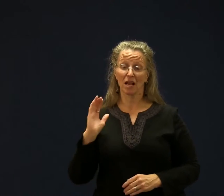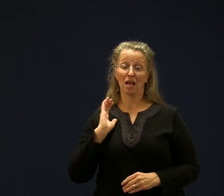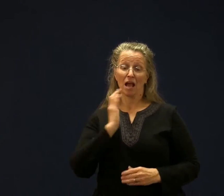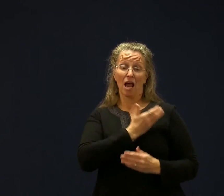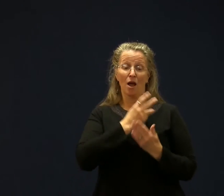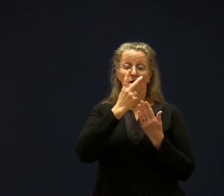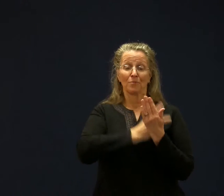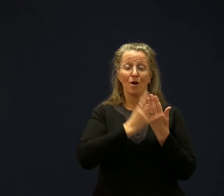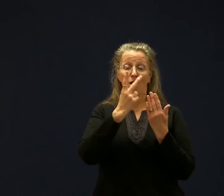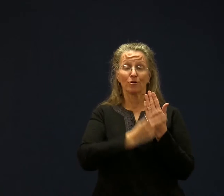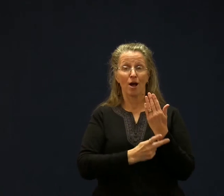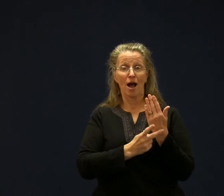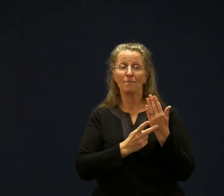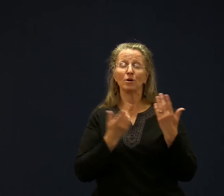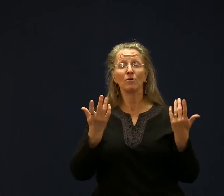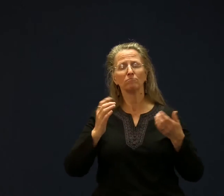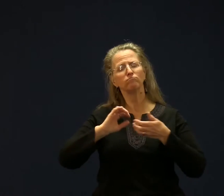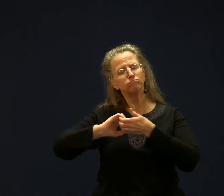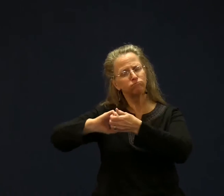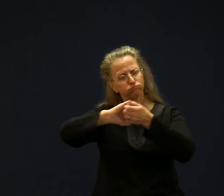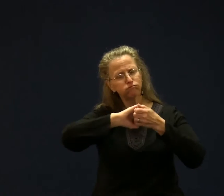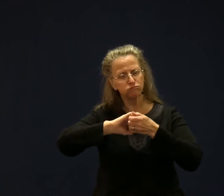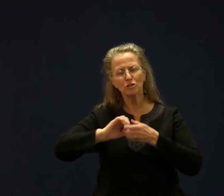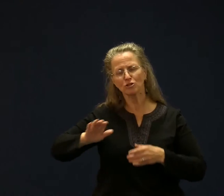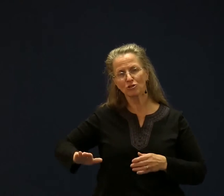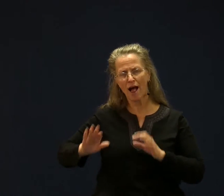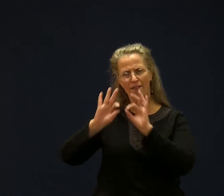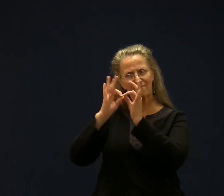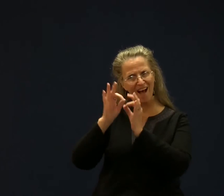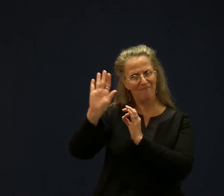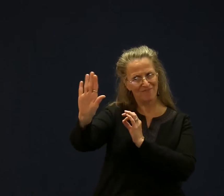individual education plans, IFSP and IEPs.